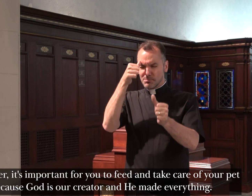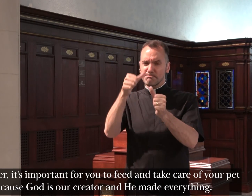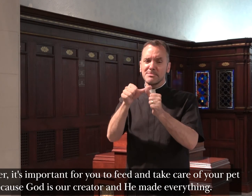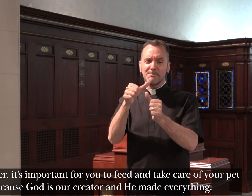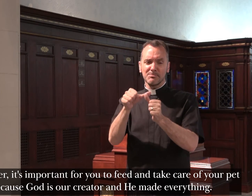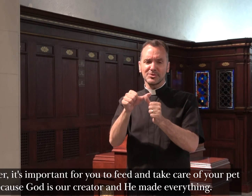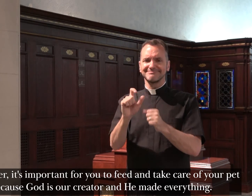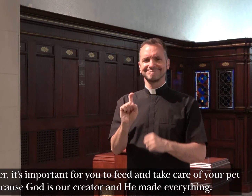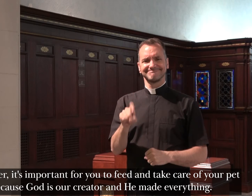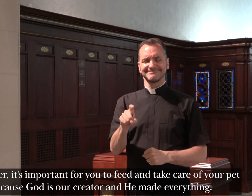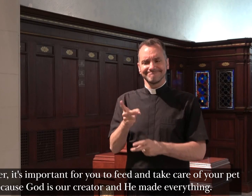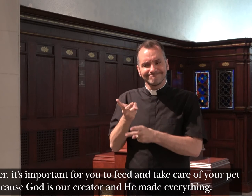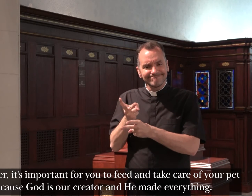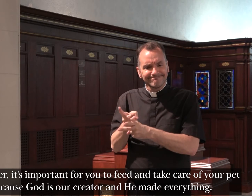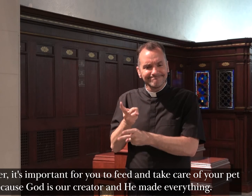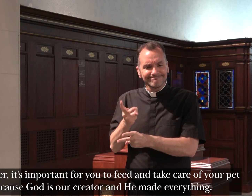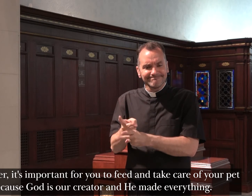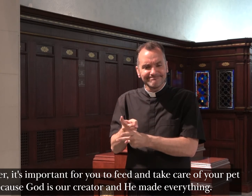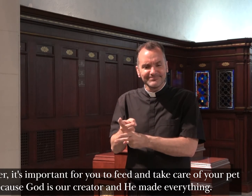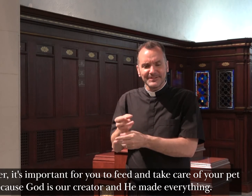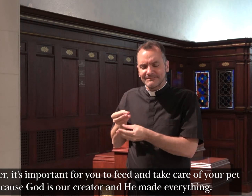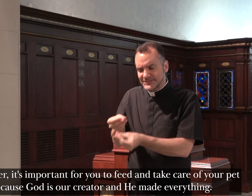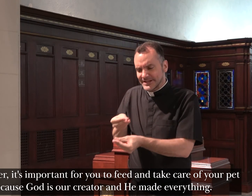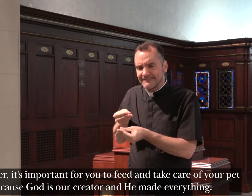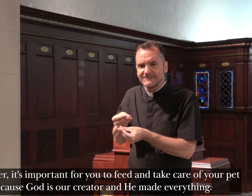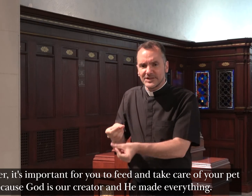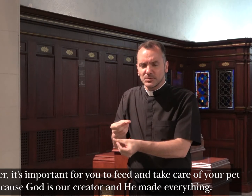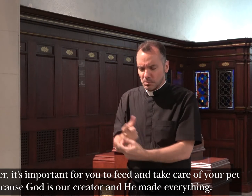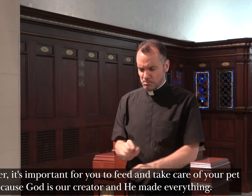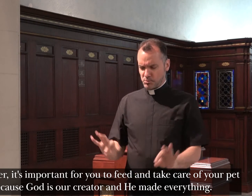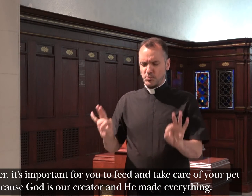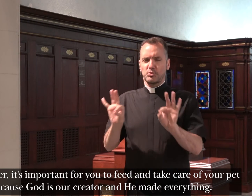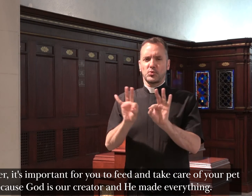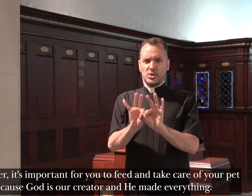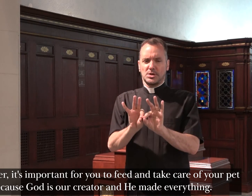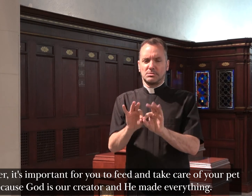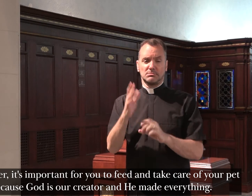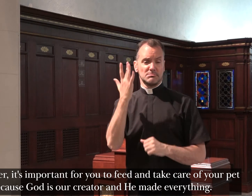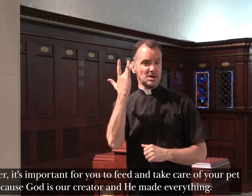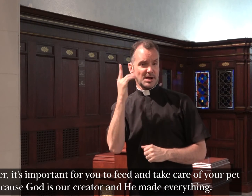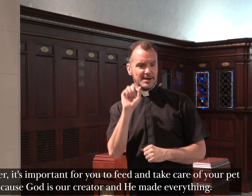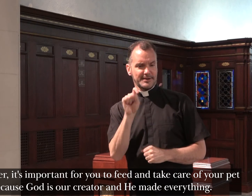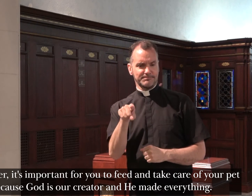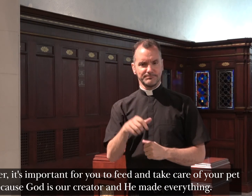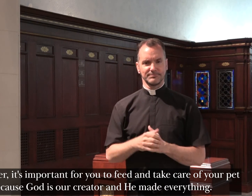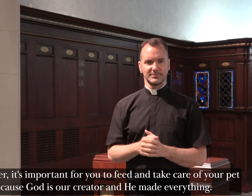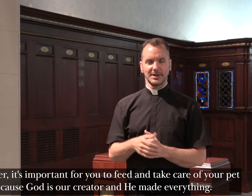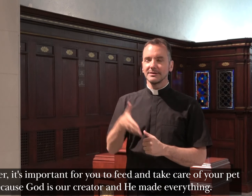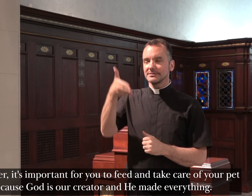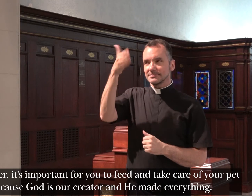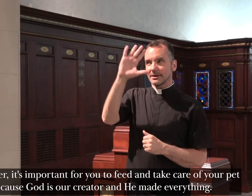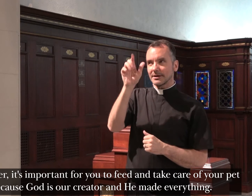Remember, it's important for you to feed and take care of your pet because God is our Creator and He made everything.